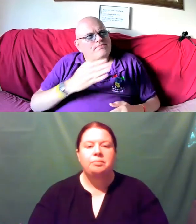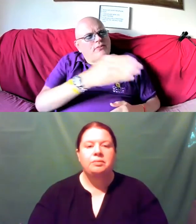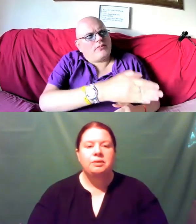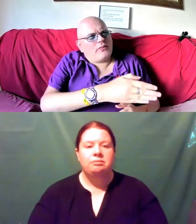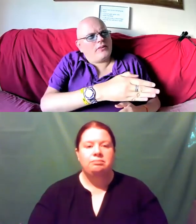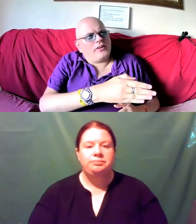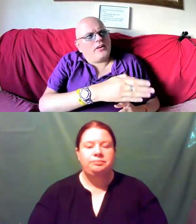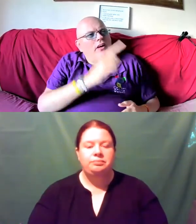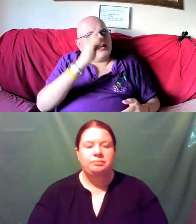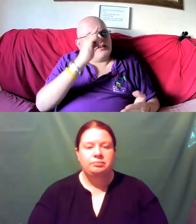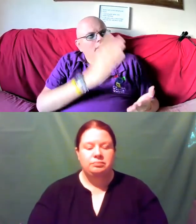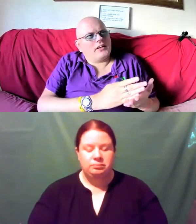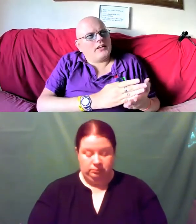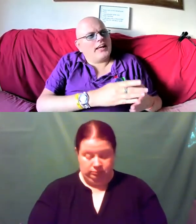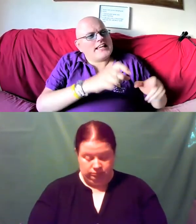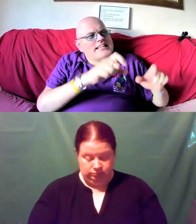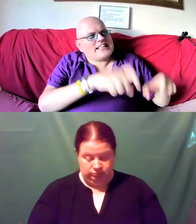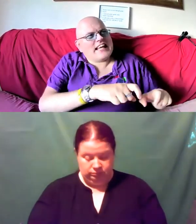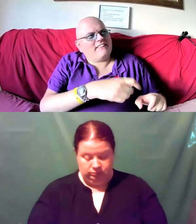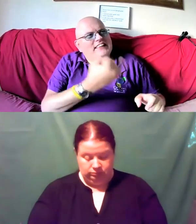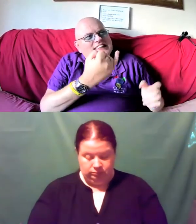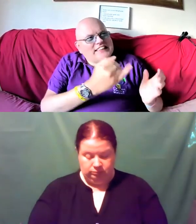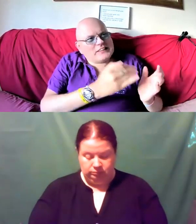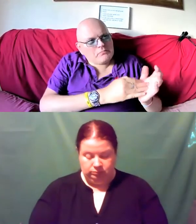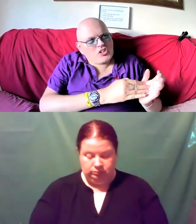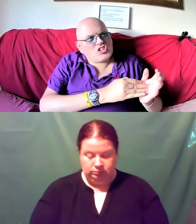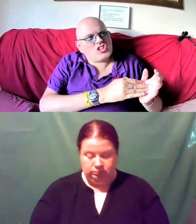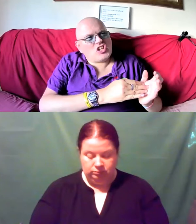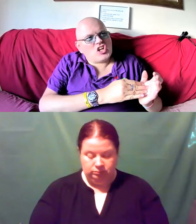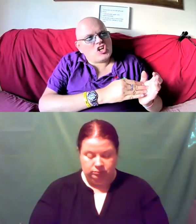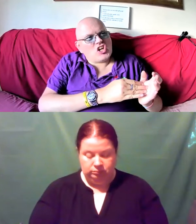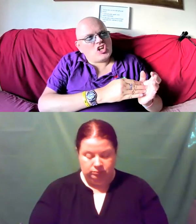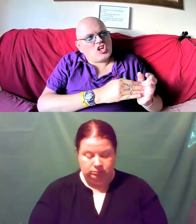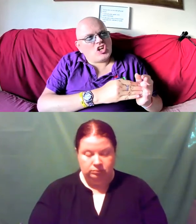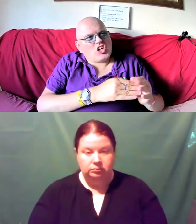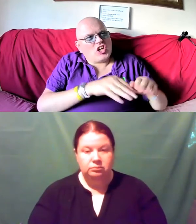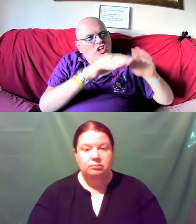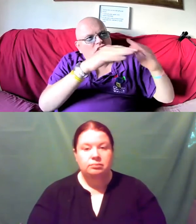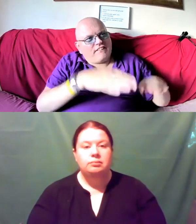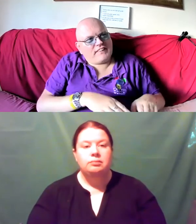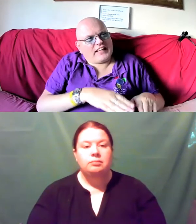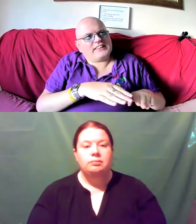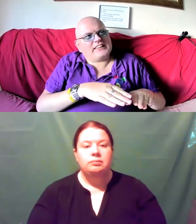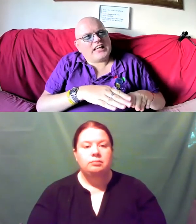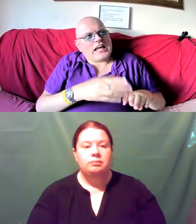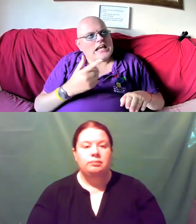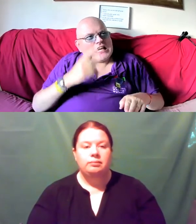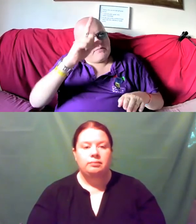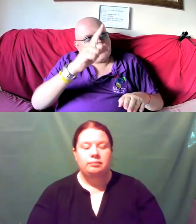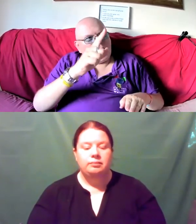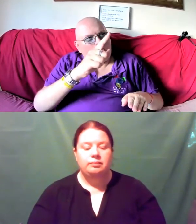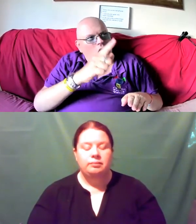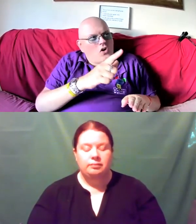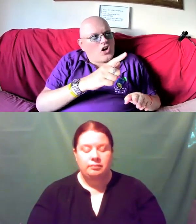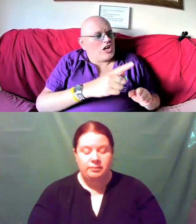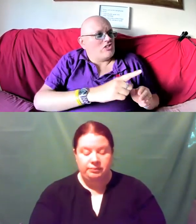just made the decision to stay on for another 6 months. And he just got a flat in the same part of Liverpool where I'm living.